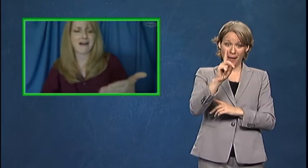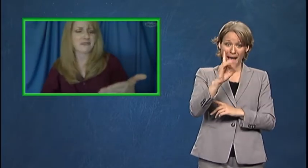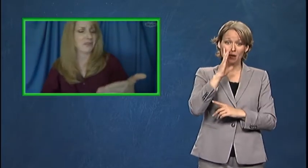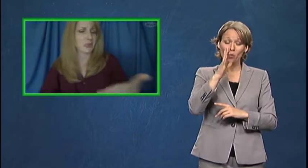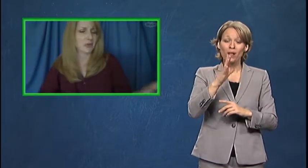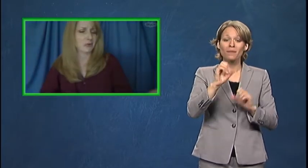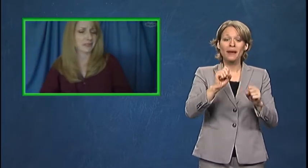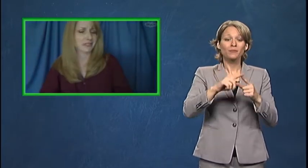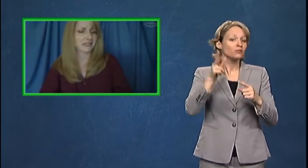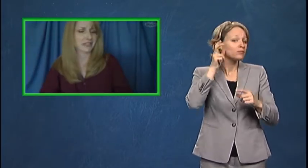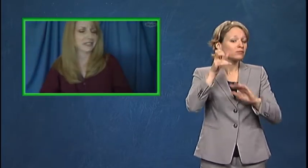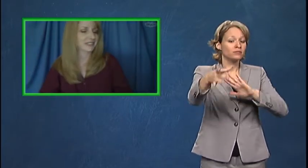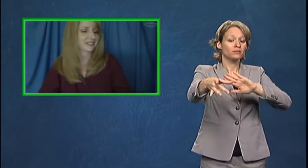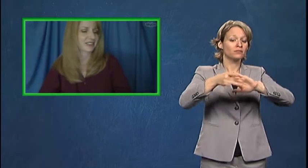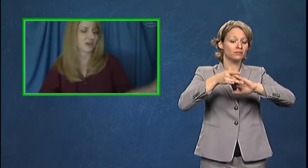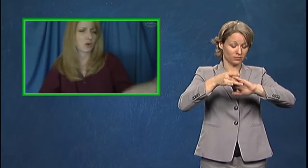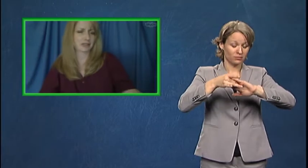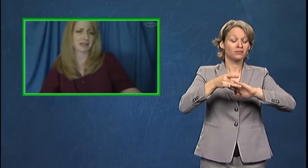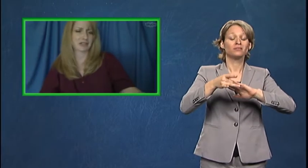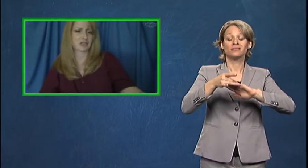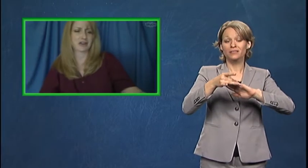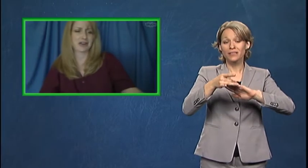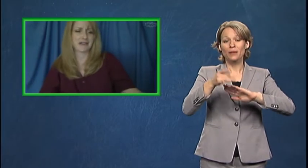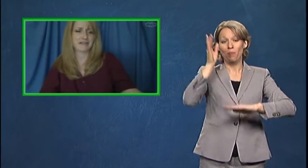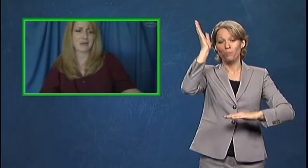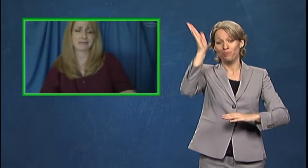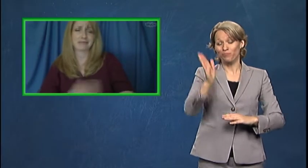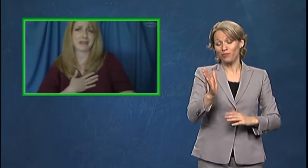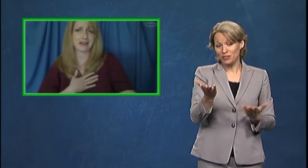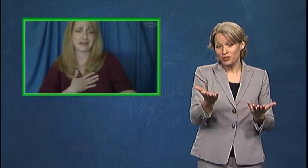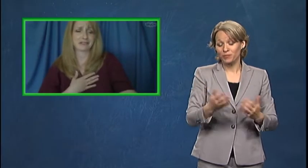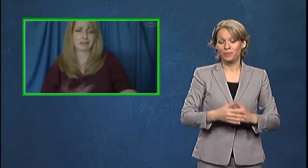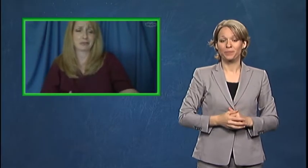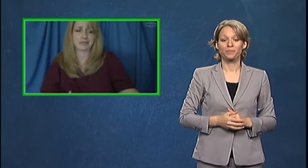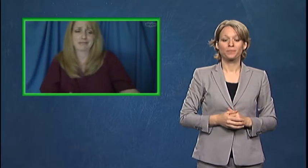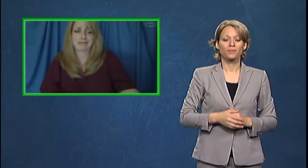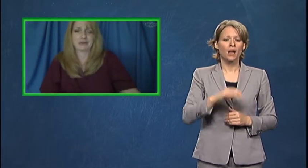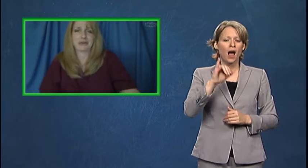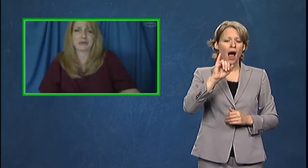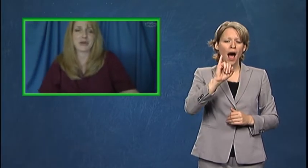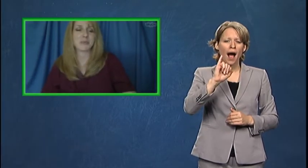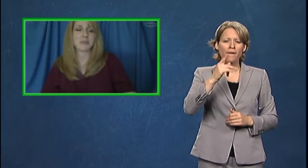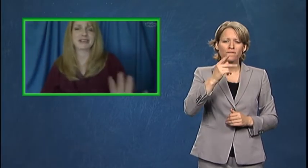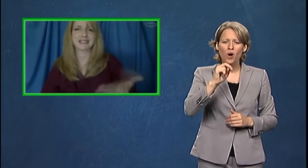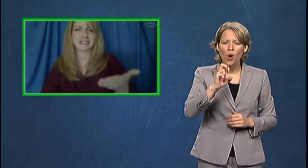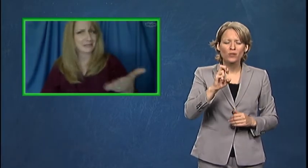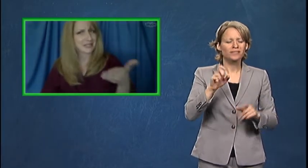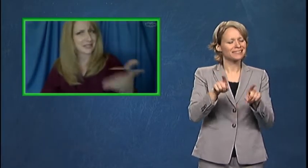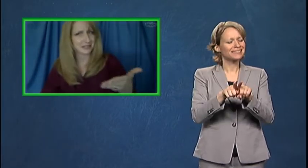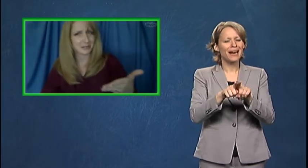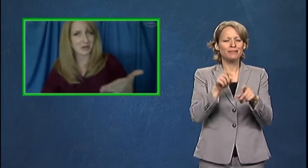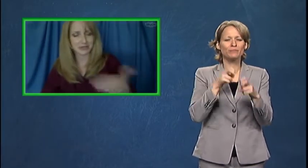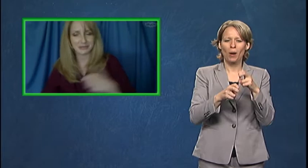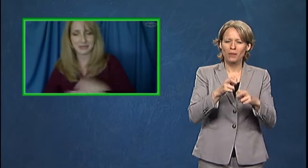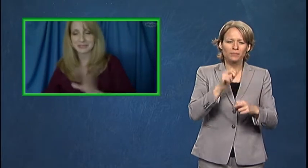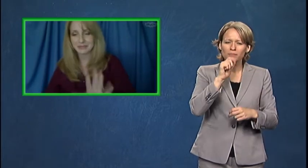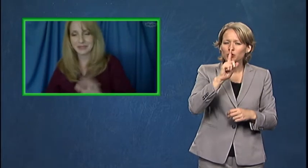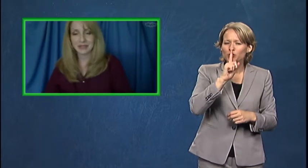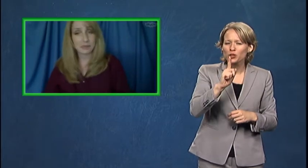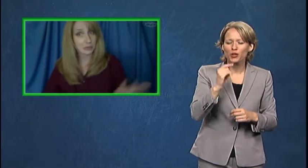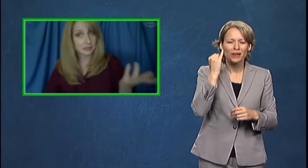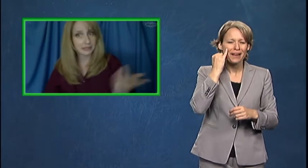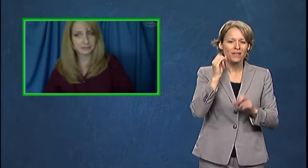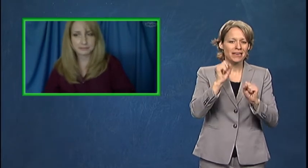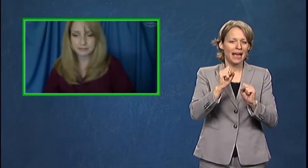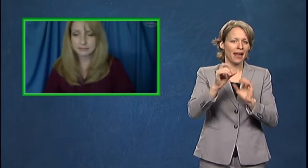about an iPhone though, receiving a course lectured on an iPhone. I'm not a deaf student, so I don't know, but it seems kind of small to me,